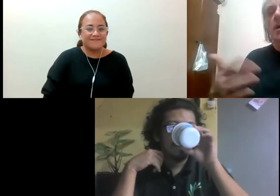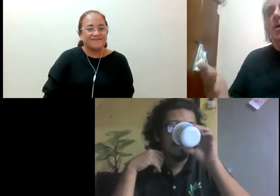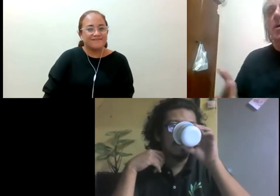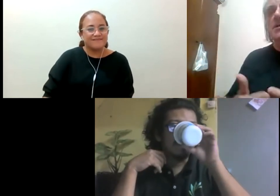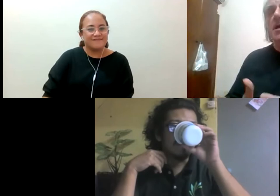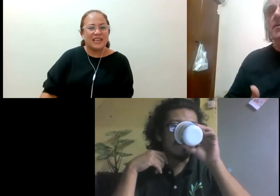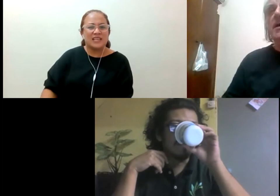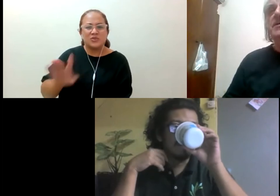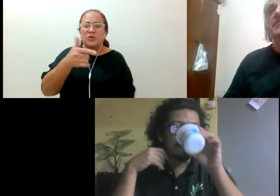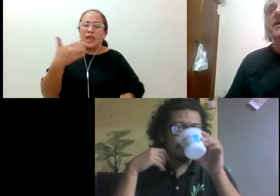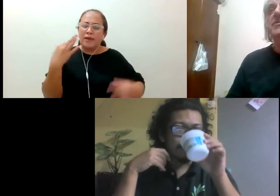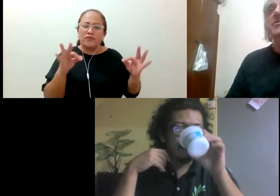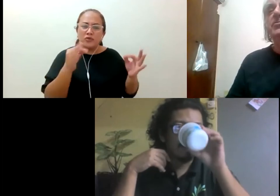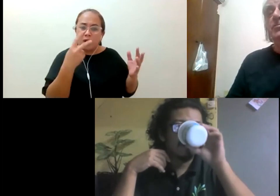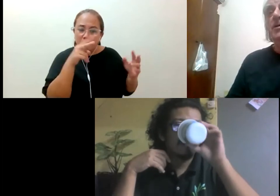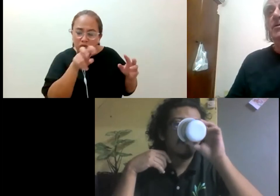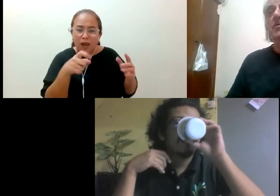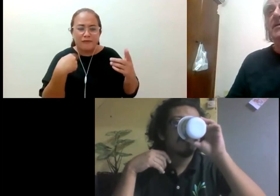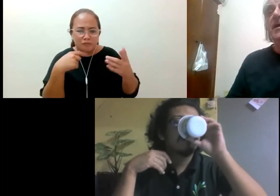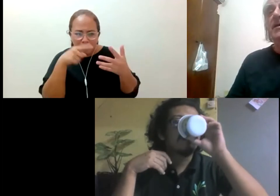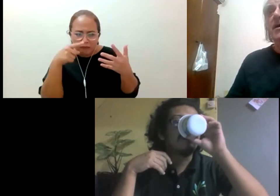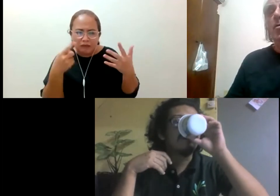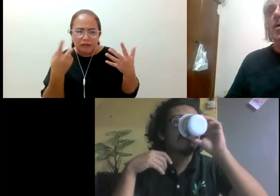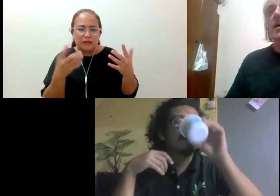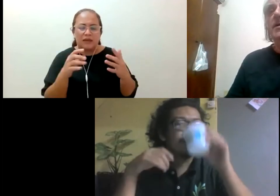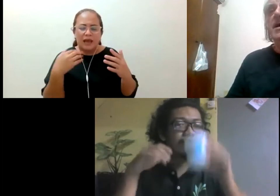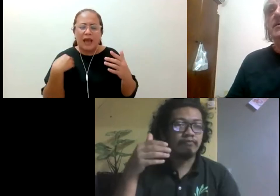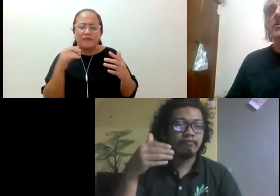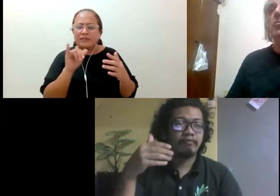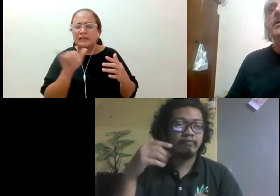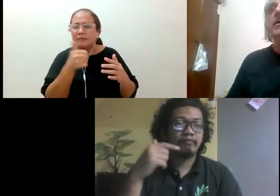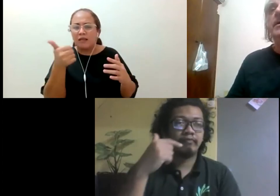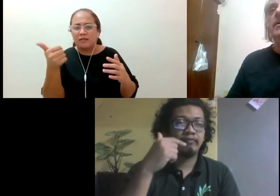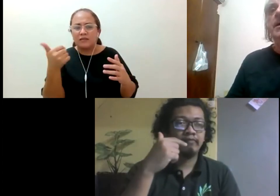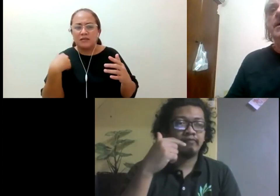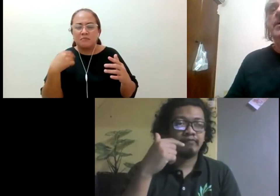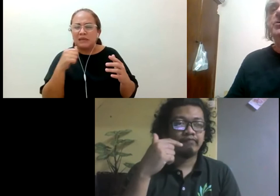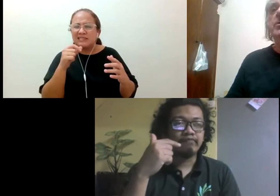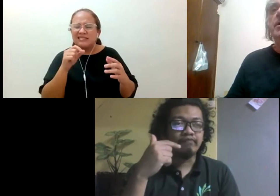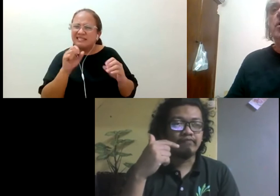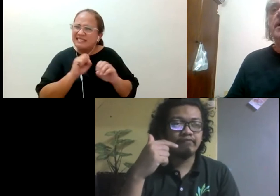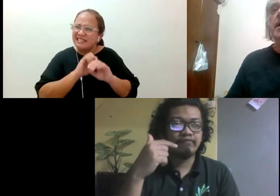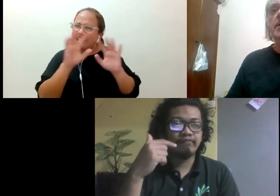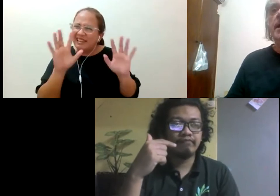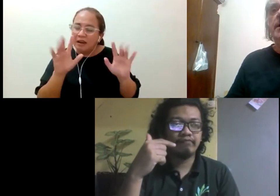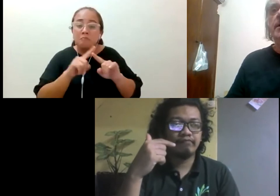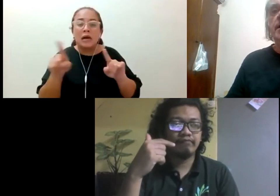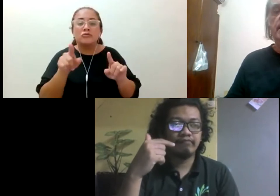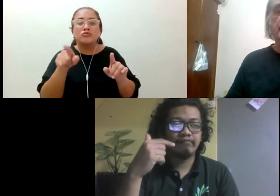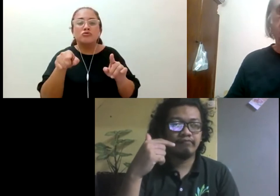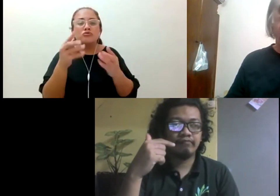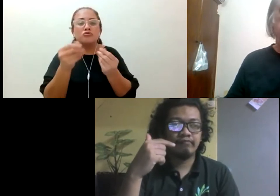And you'll come across other kinds of things too, like that, where it's not totally clear, but you can work out